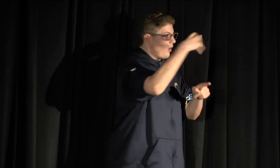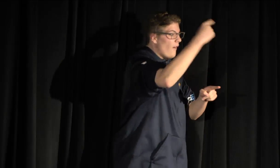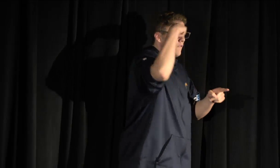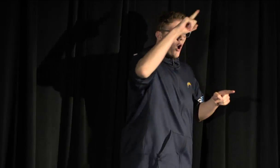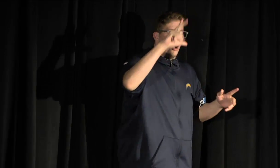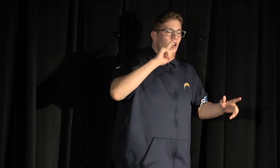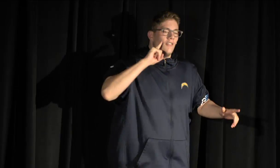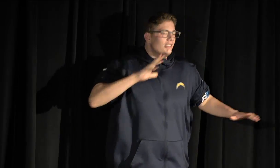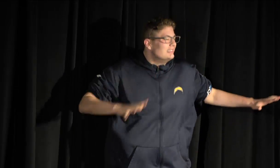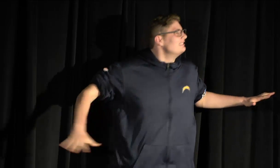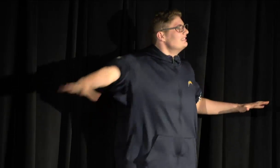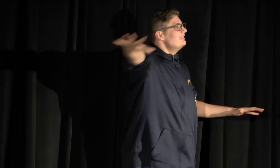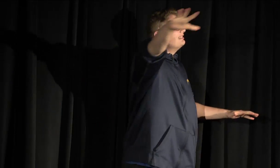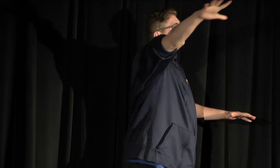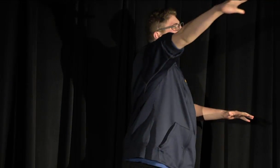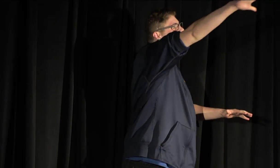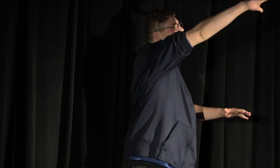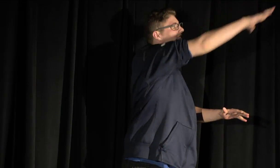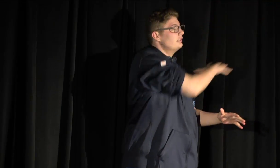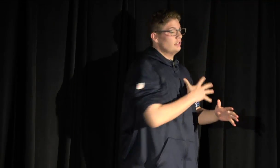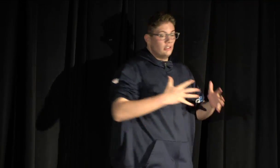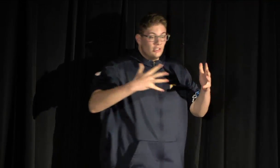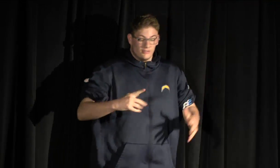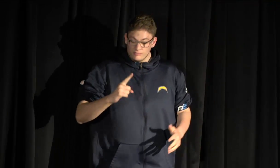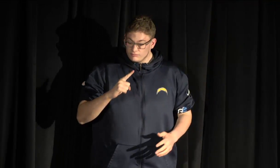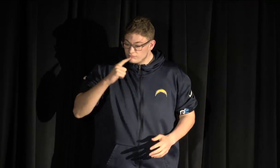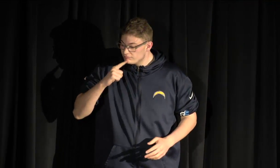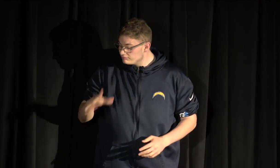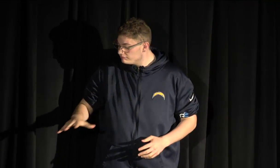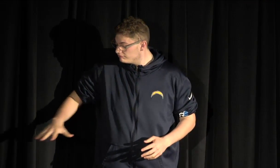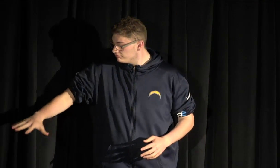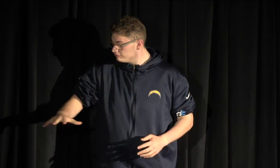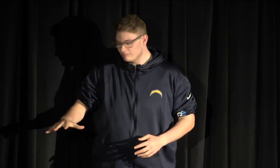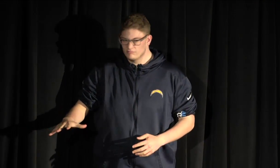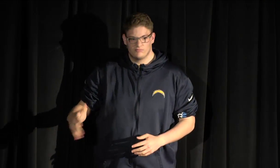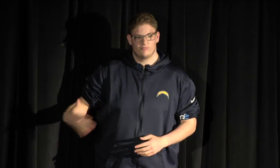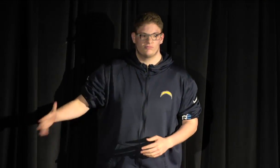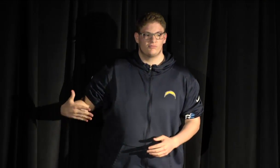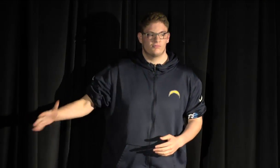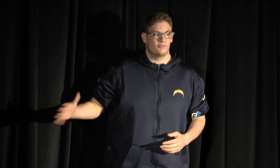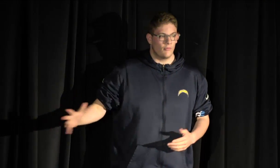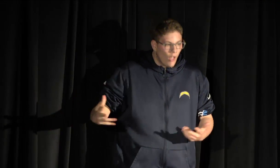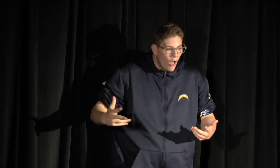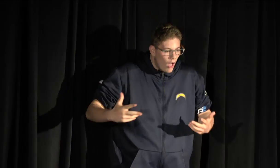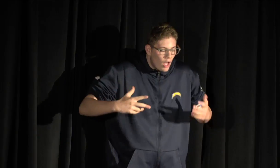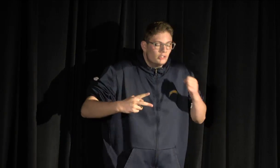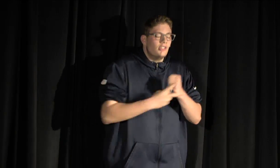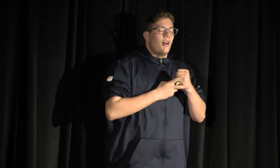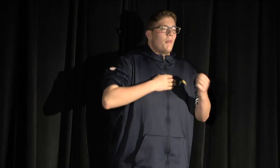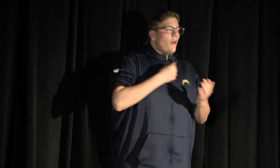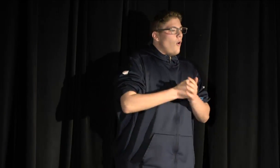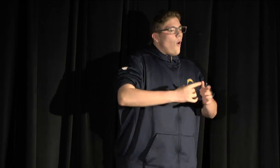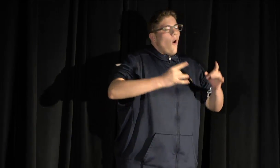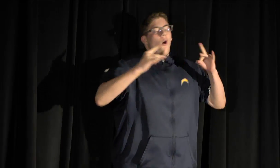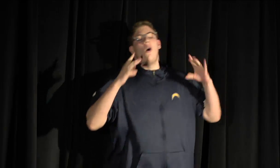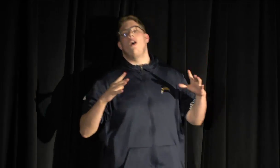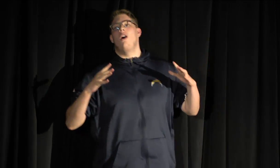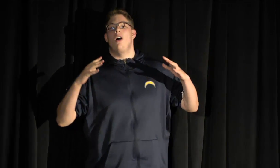money because anybody that has problems with flood, deaf people will be covered, not the hearing people.